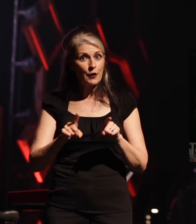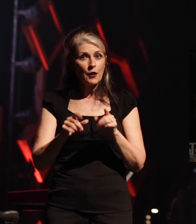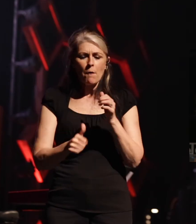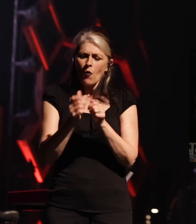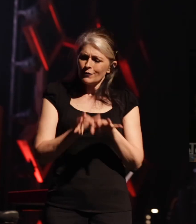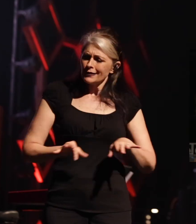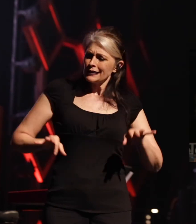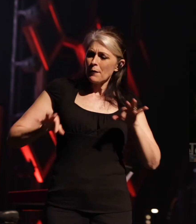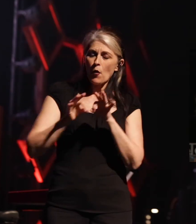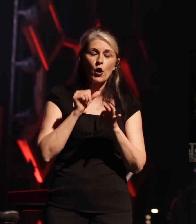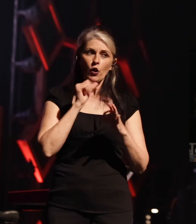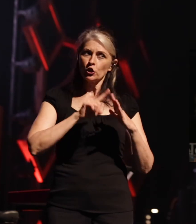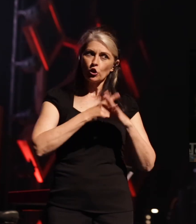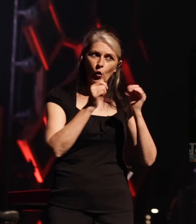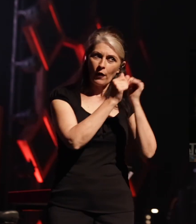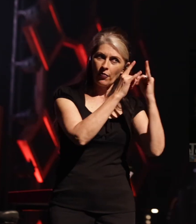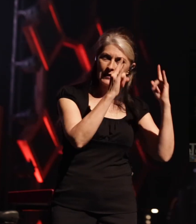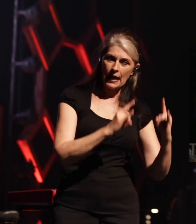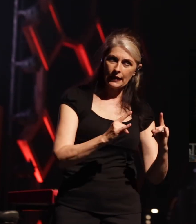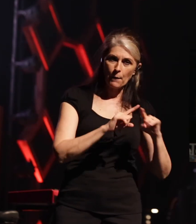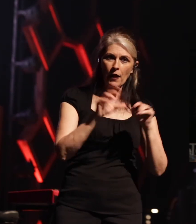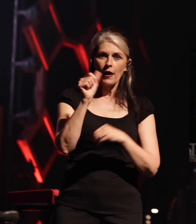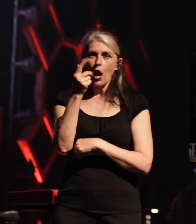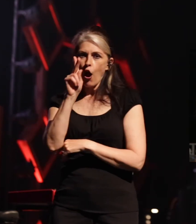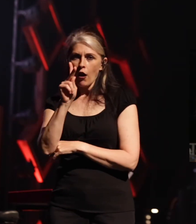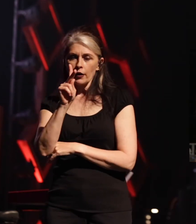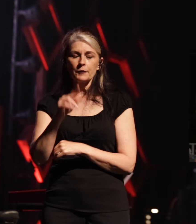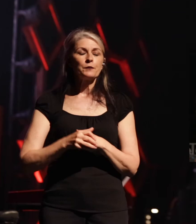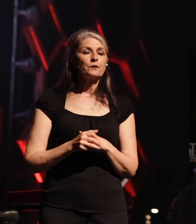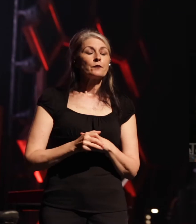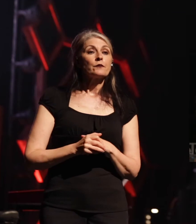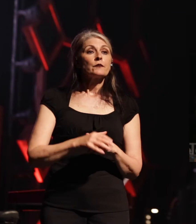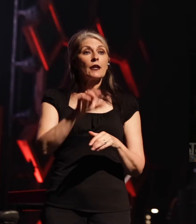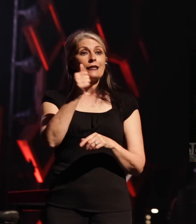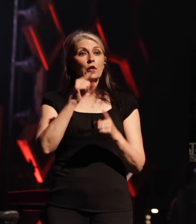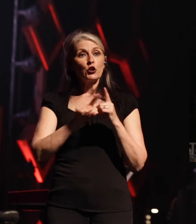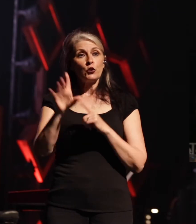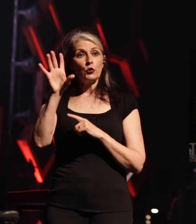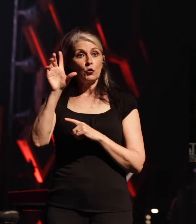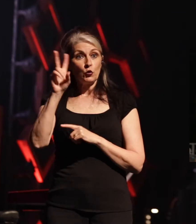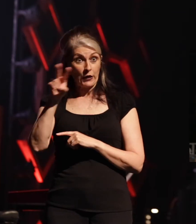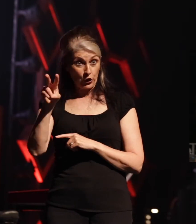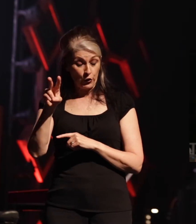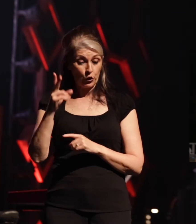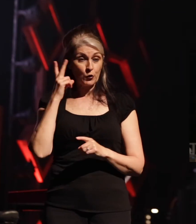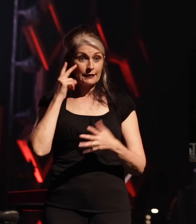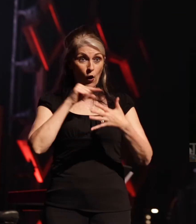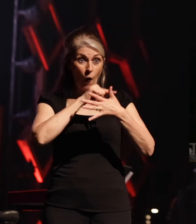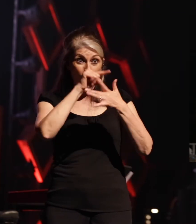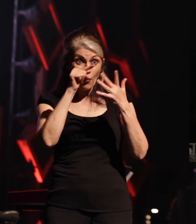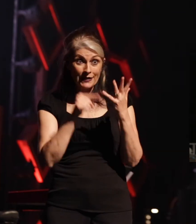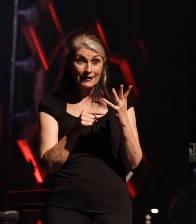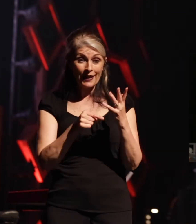tent itself, but the Ark. So why don't we look at Exodus 25, 10 through 22, as you can just see the details that God gives Moses and how